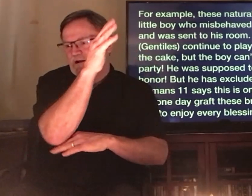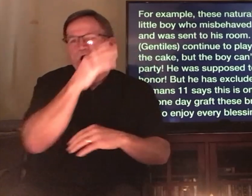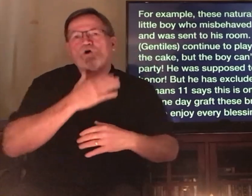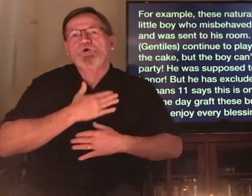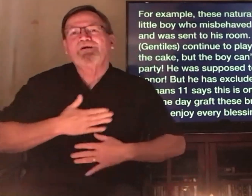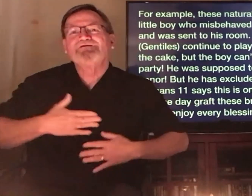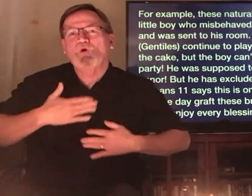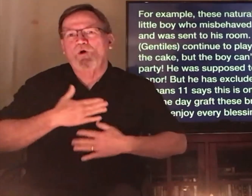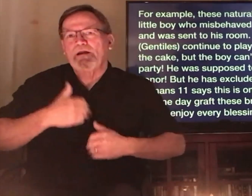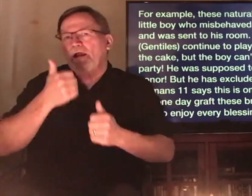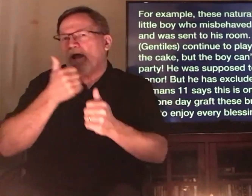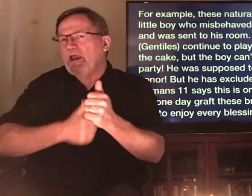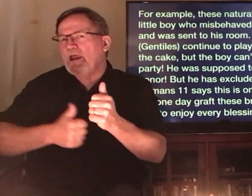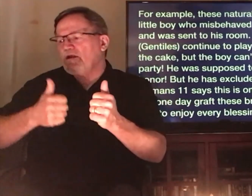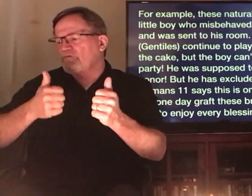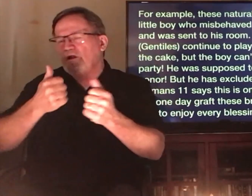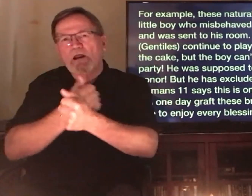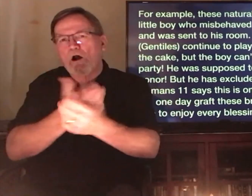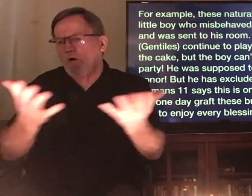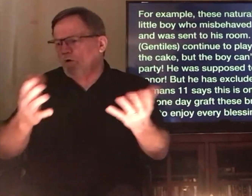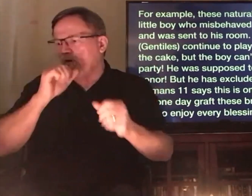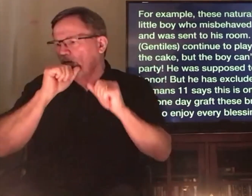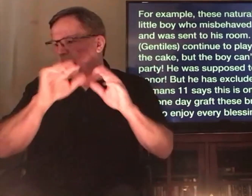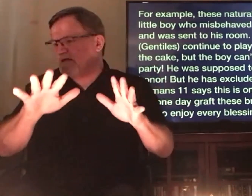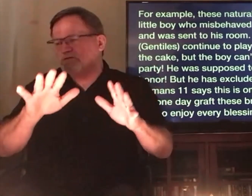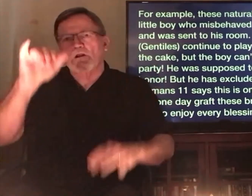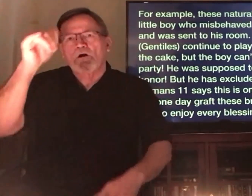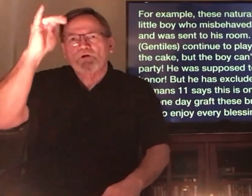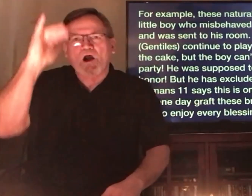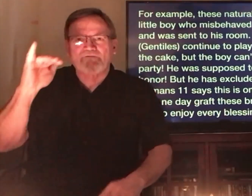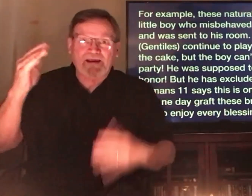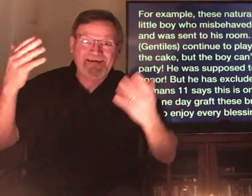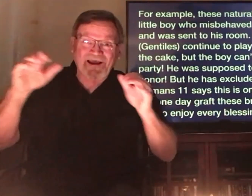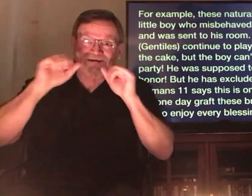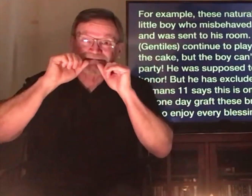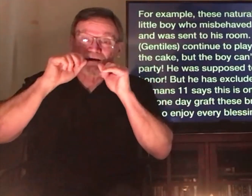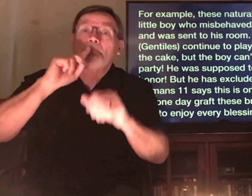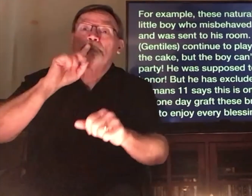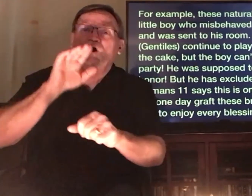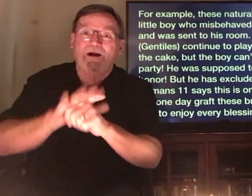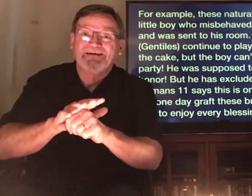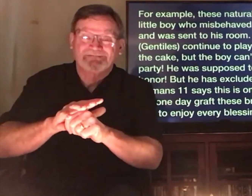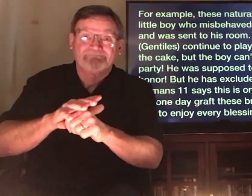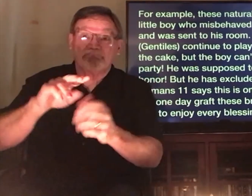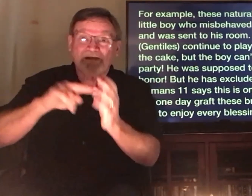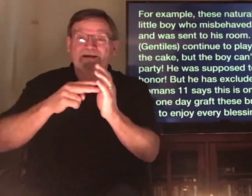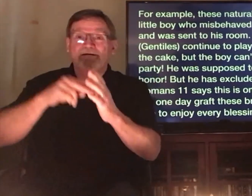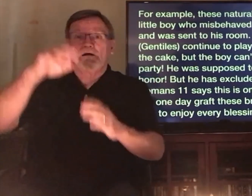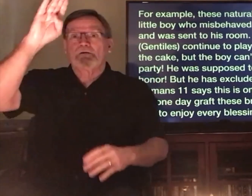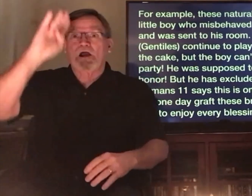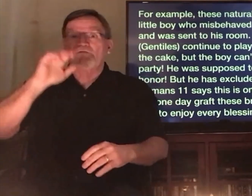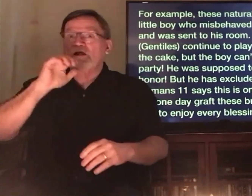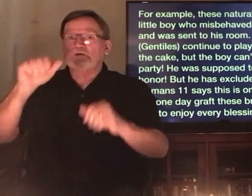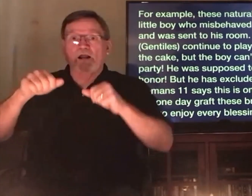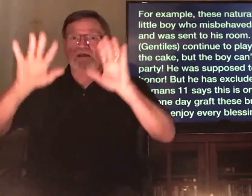Okay, example. That natural branch, like, example, little boy